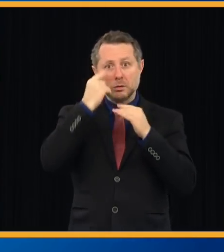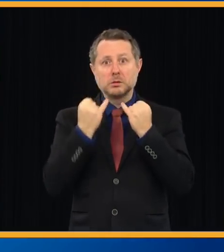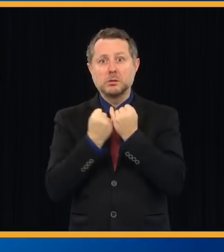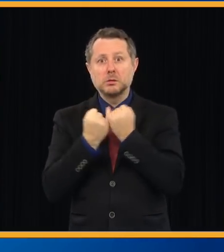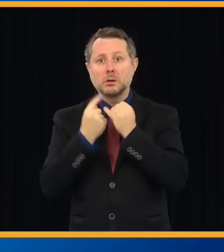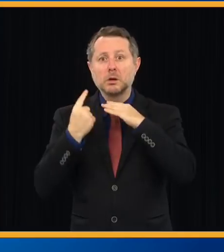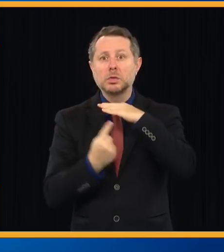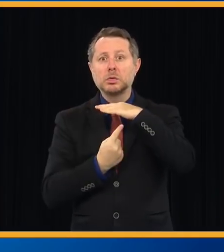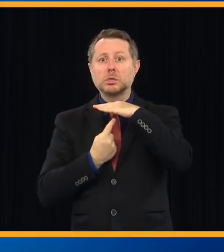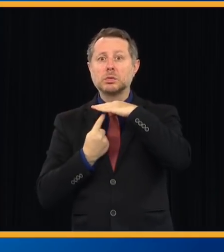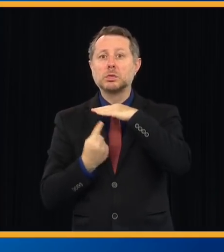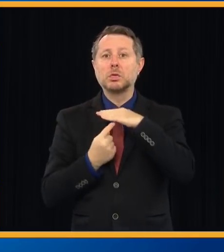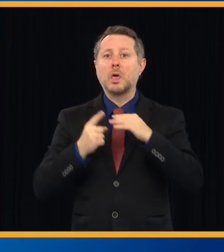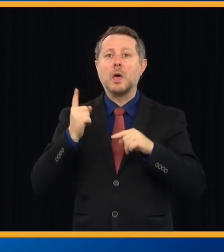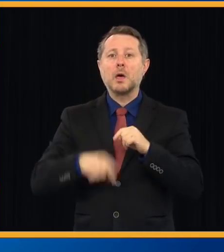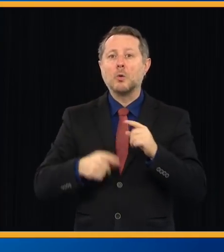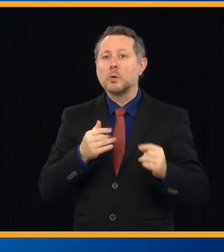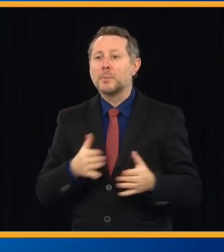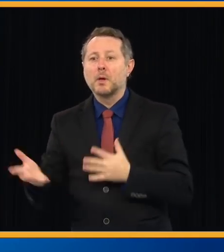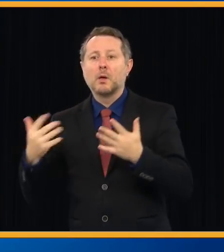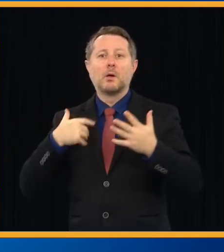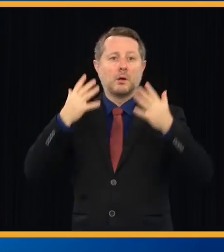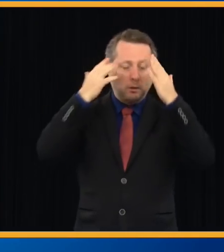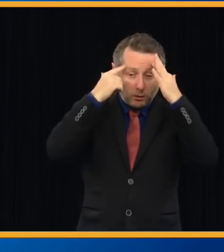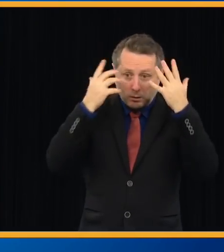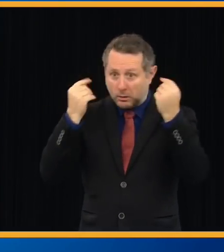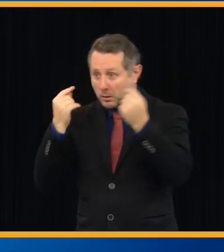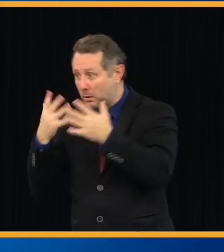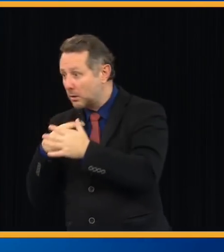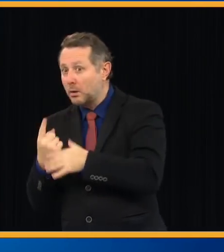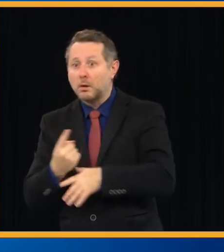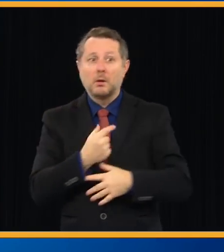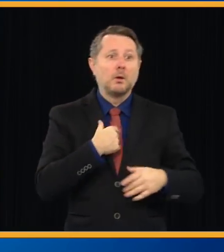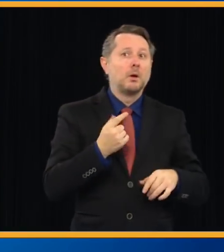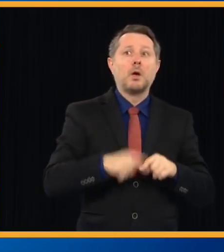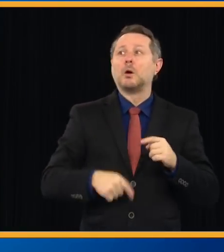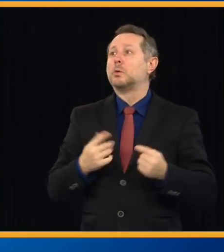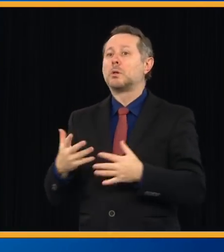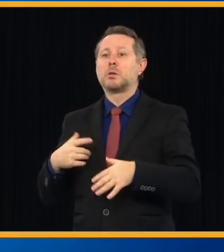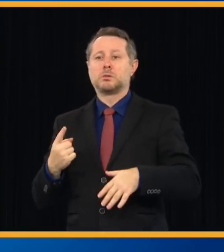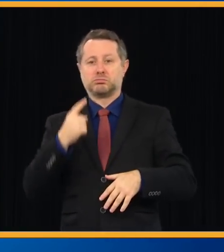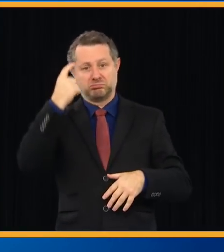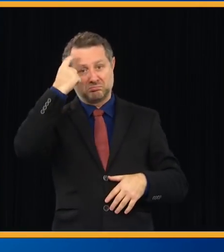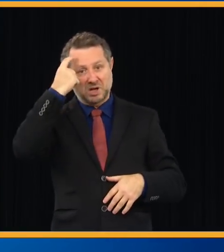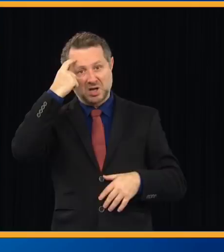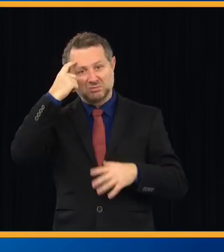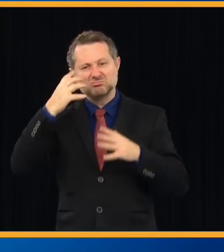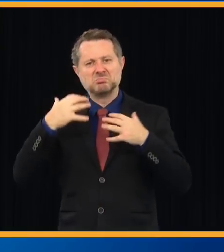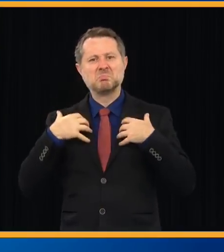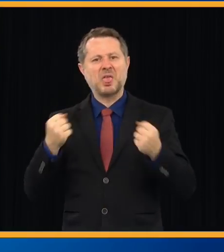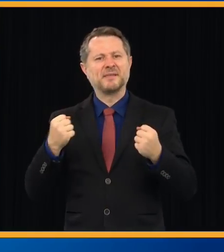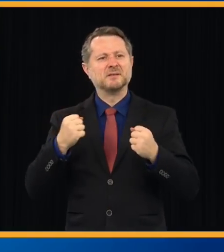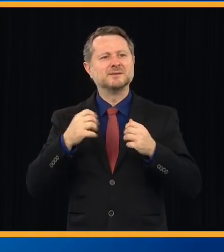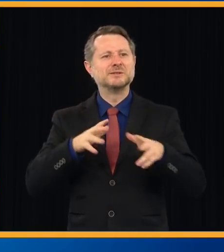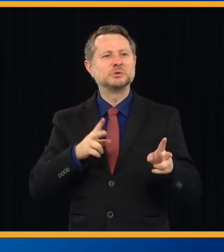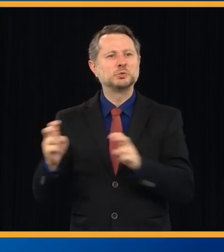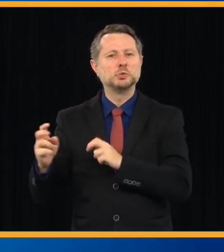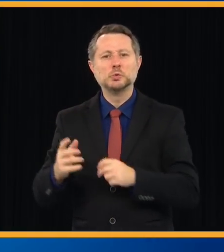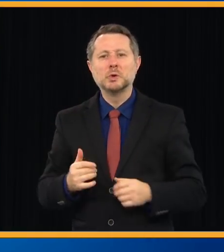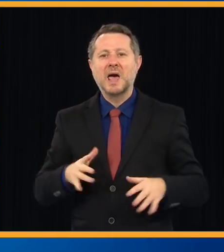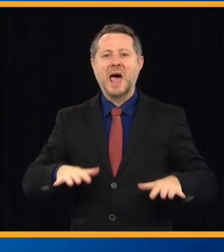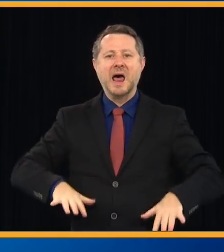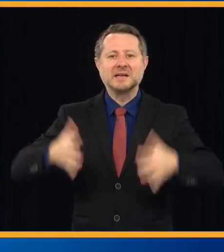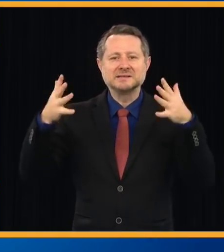no notice, it has caused serious mental health issues. You have anxiety,